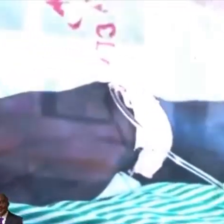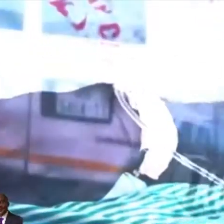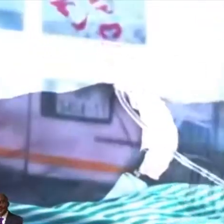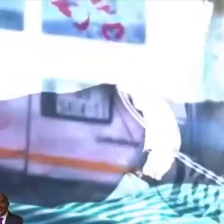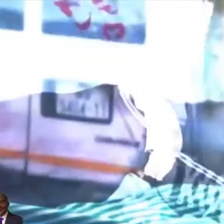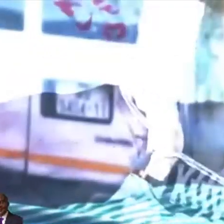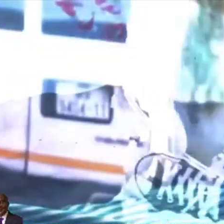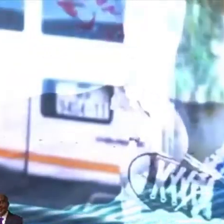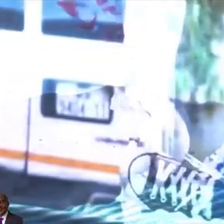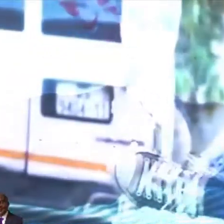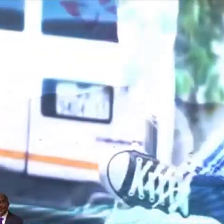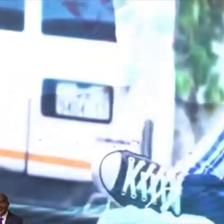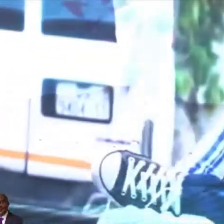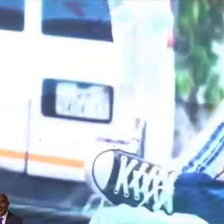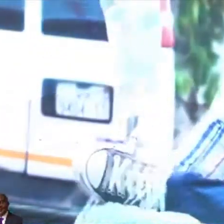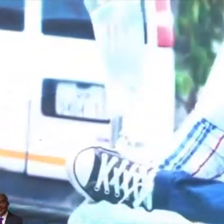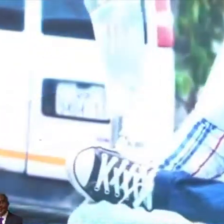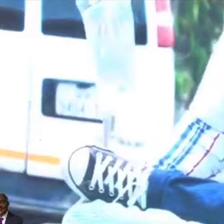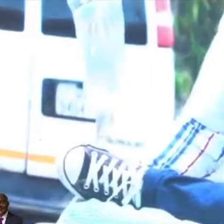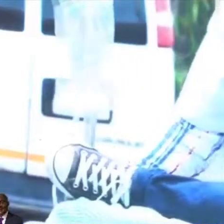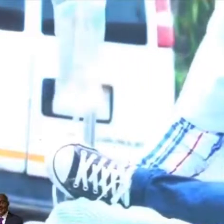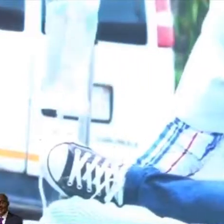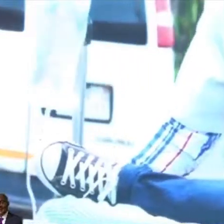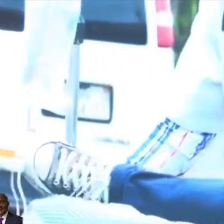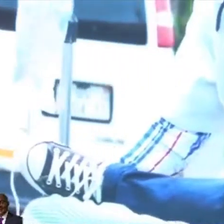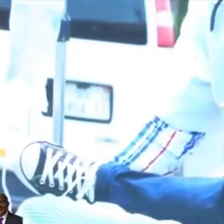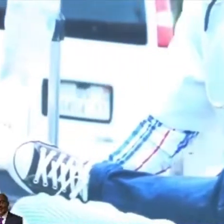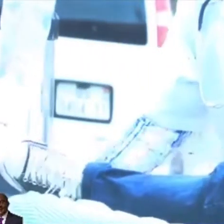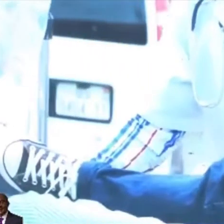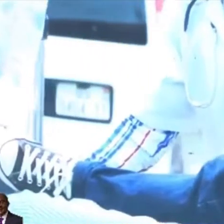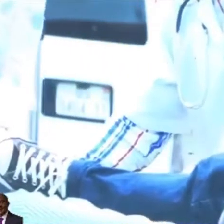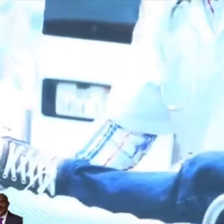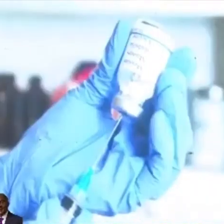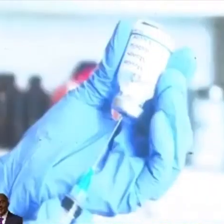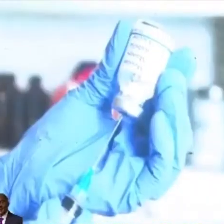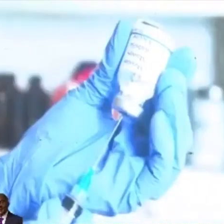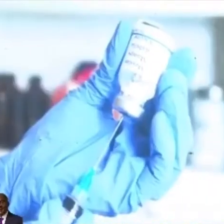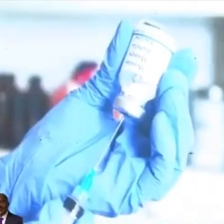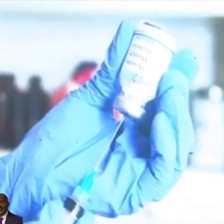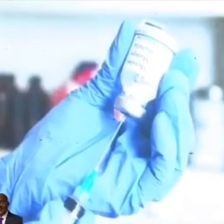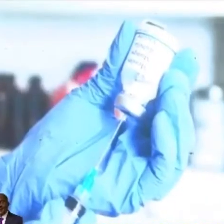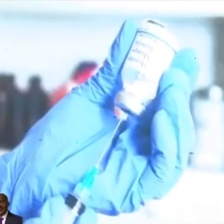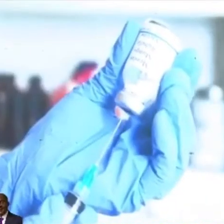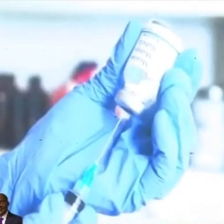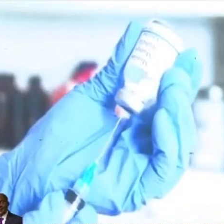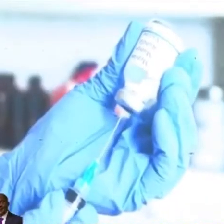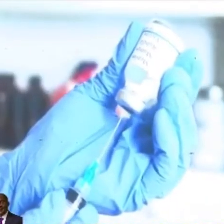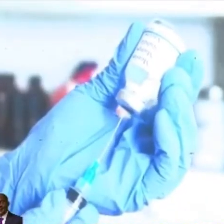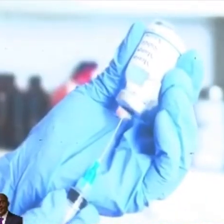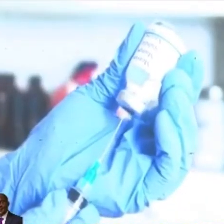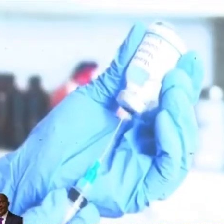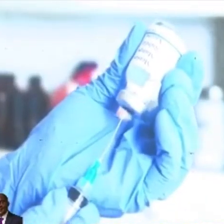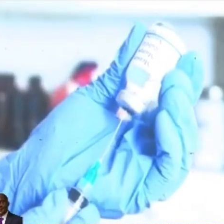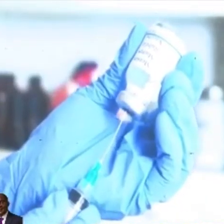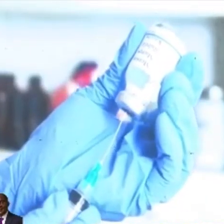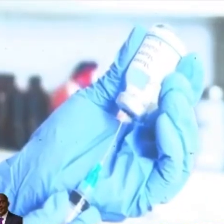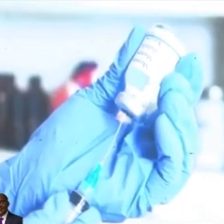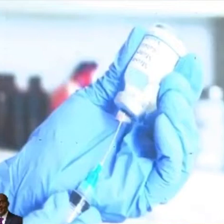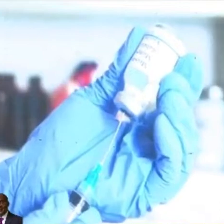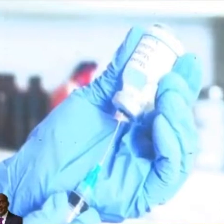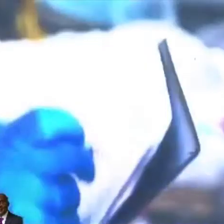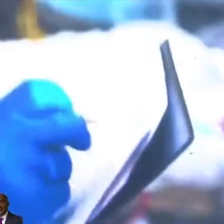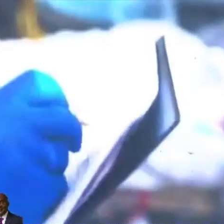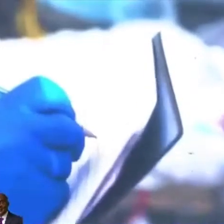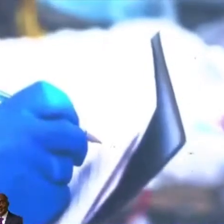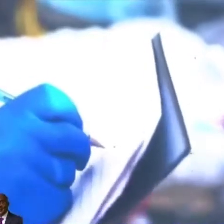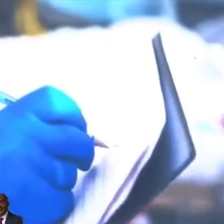be complete without an impeccable mechanism to ensure the blink of an eye supply of critical medicines,